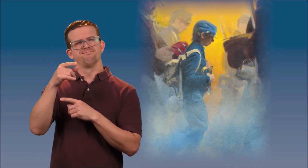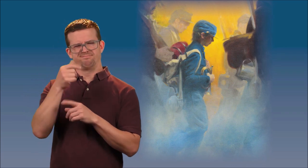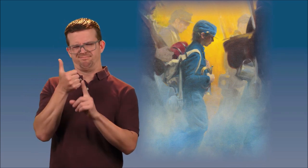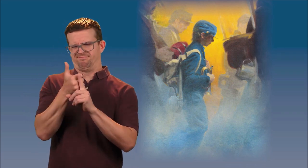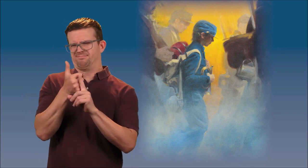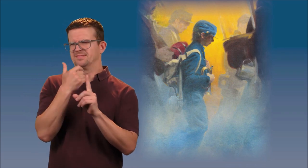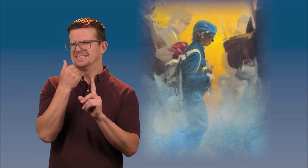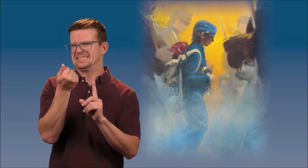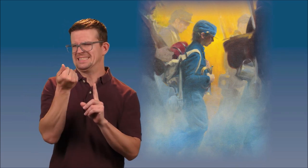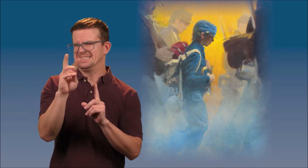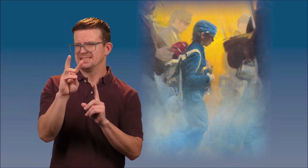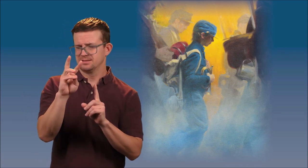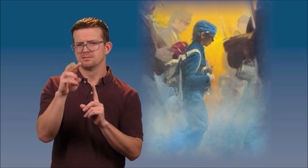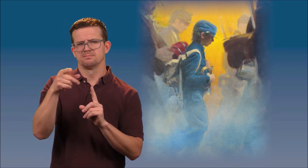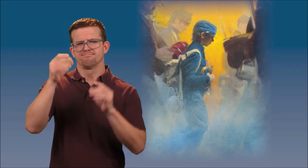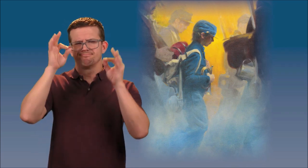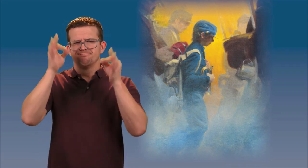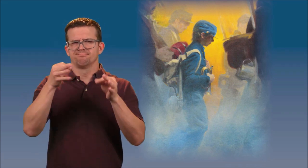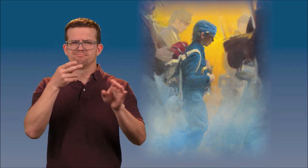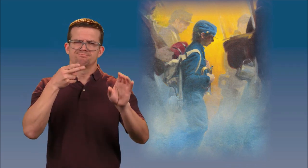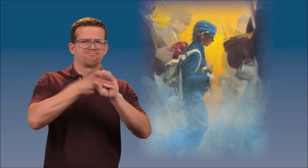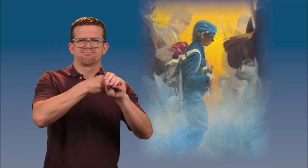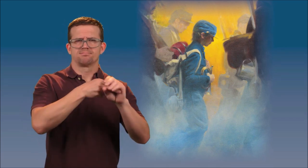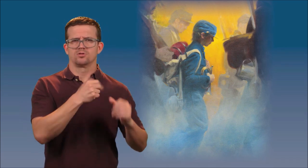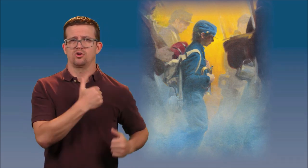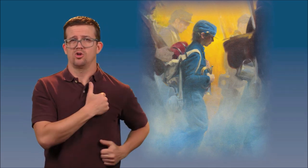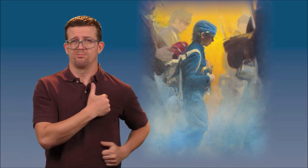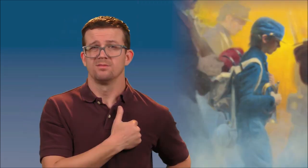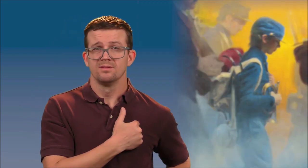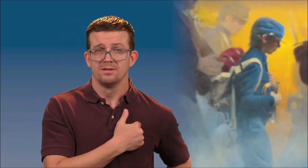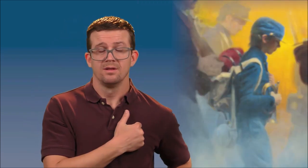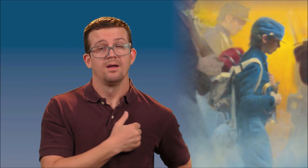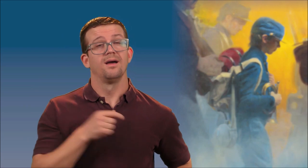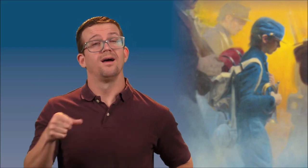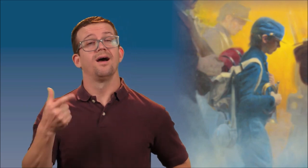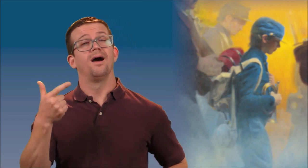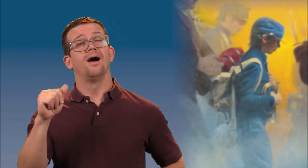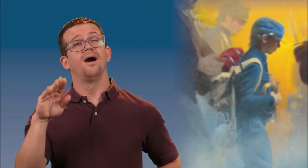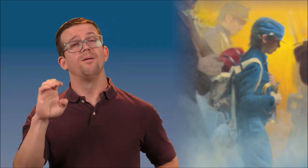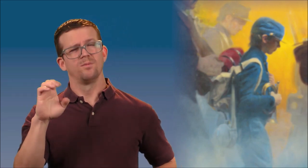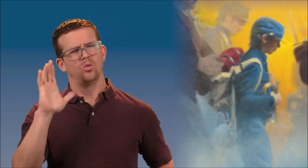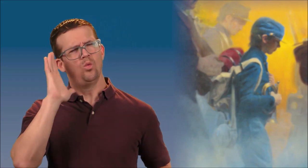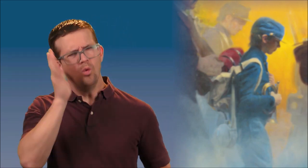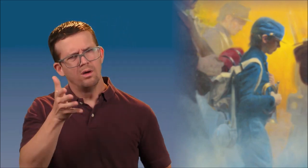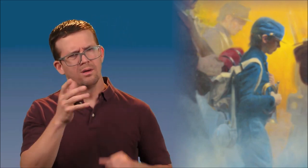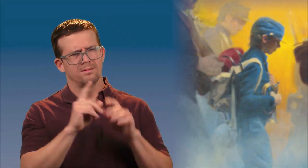He'd run away with his brother Davy, who was 16, to join up.